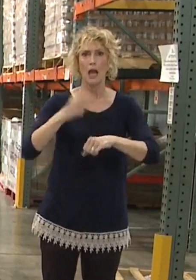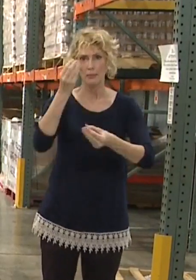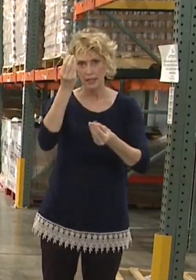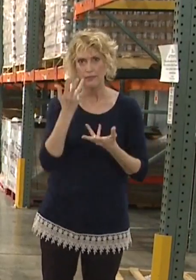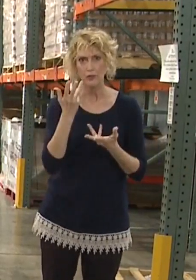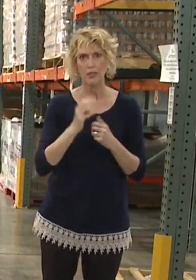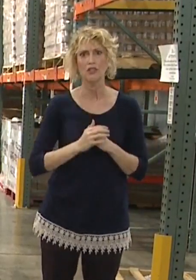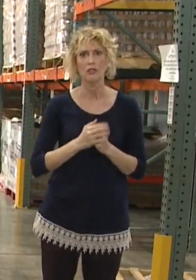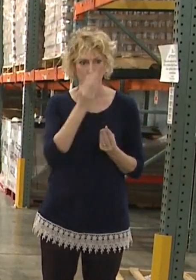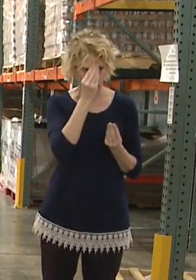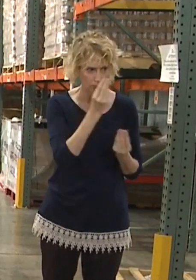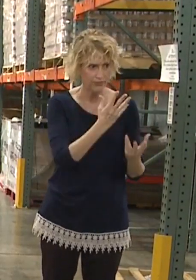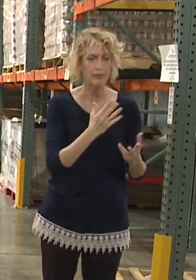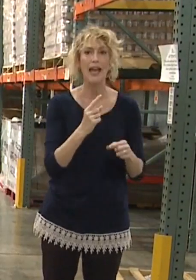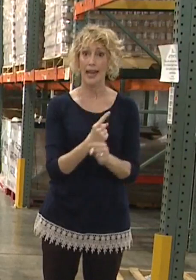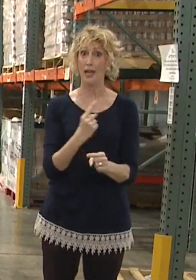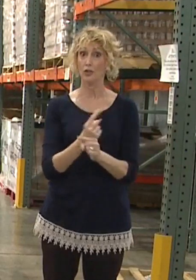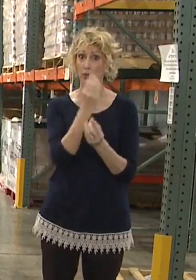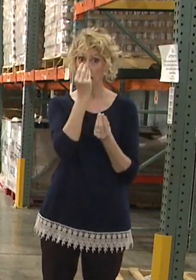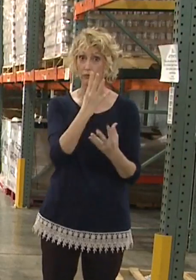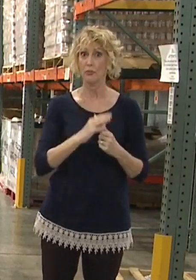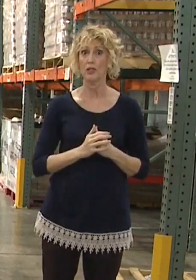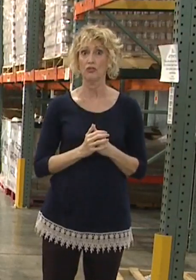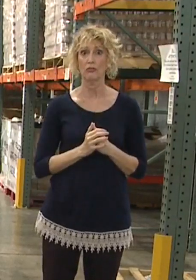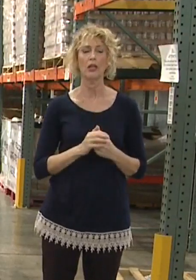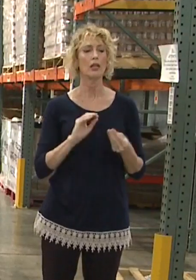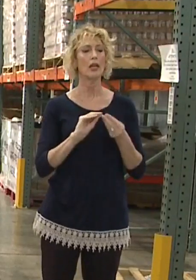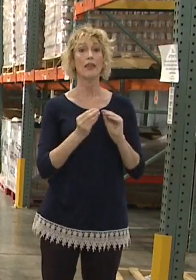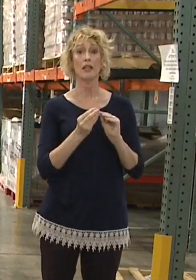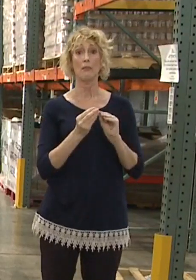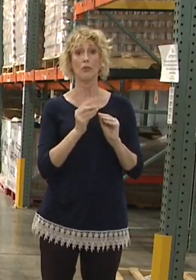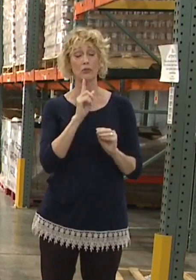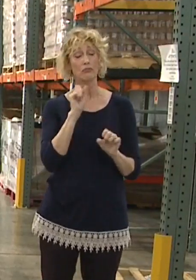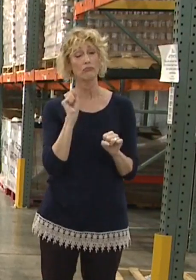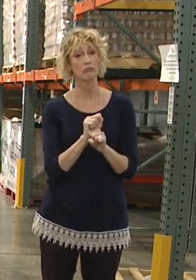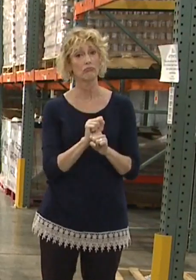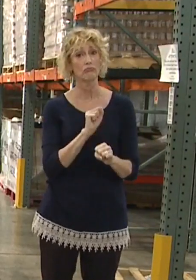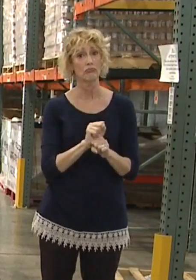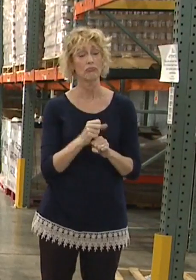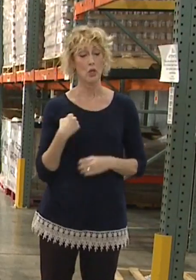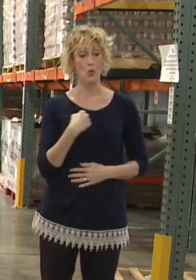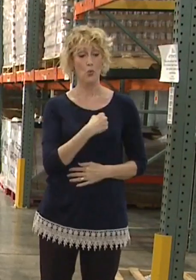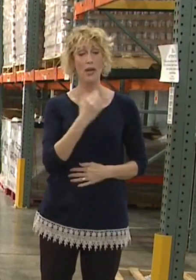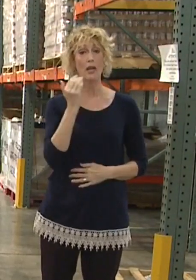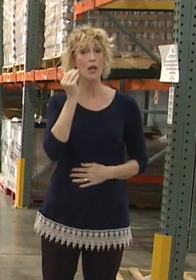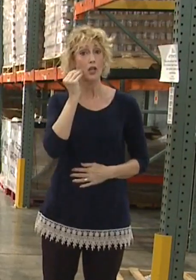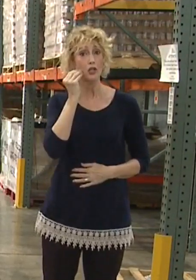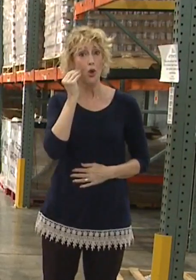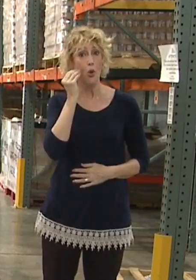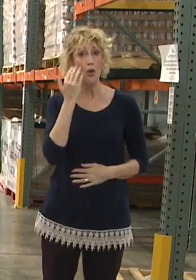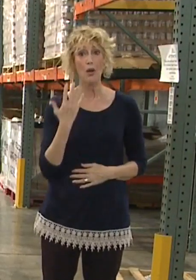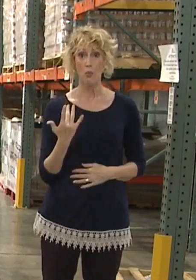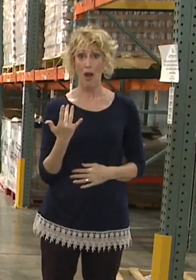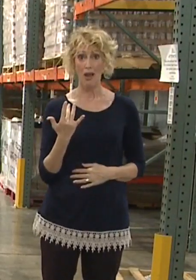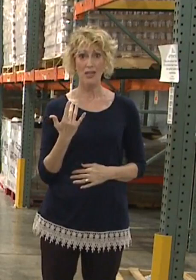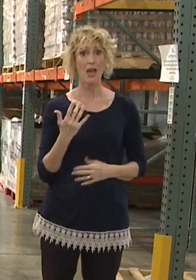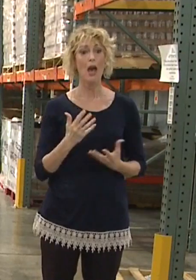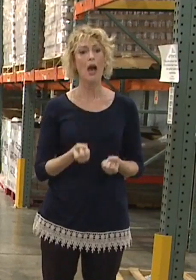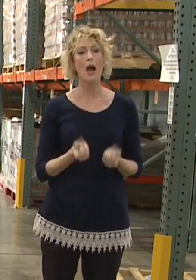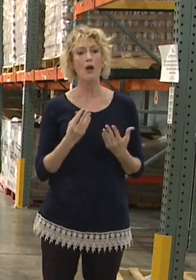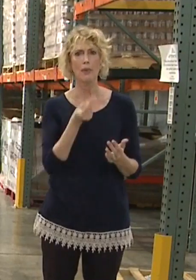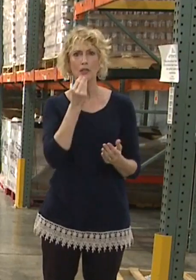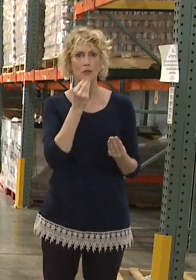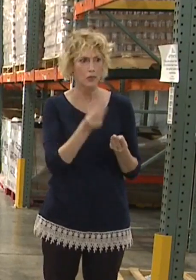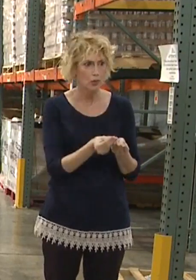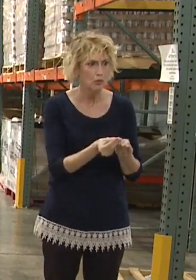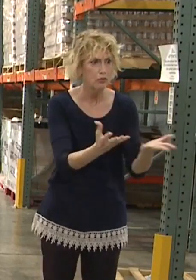out and accurate information. Our numbers are very real. We know that by what amount of food goes out the door. We instantly saw